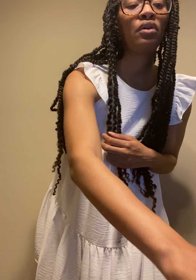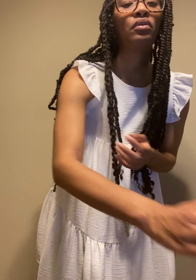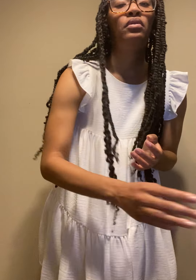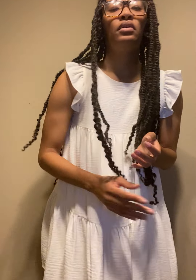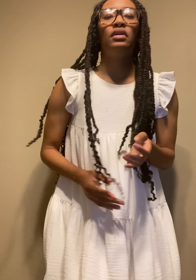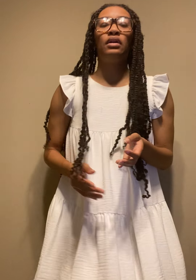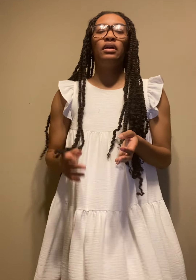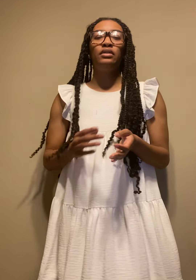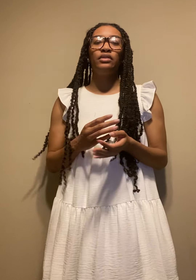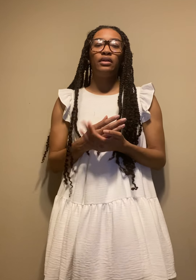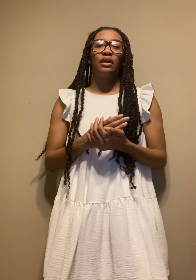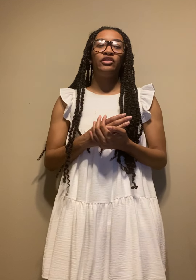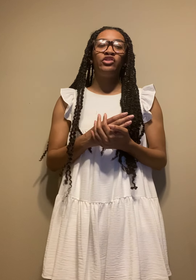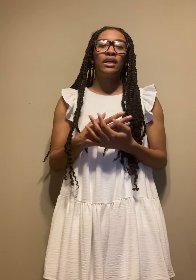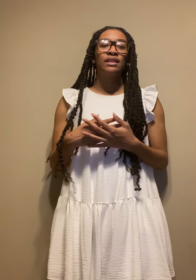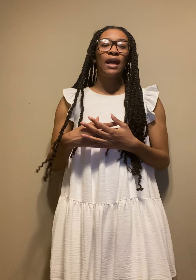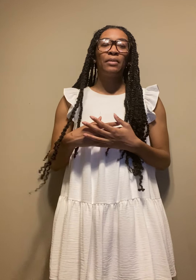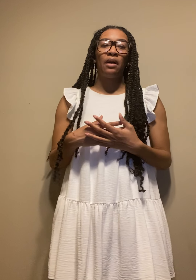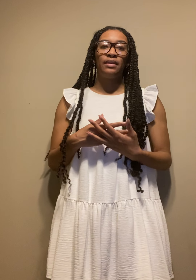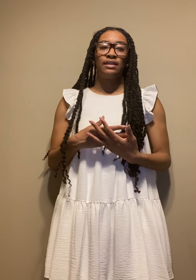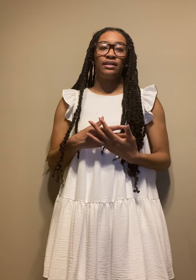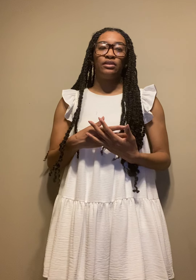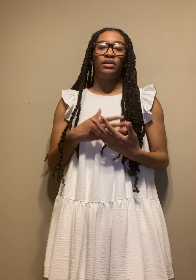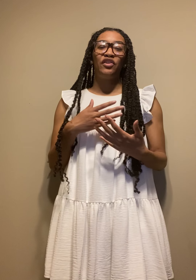So, just like Bobby Seale,